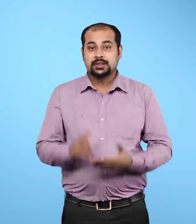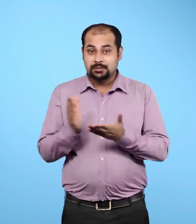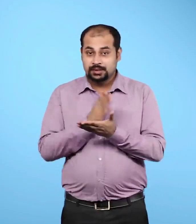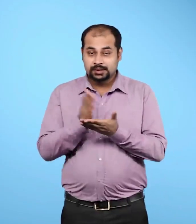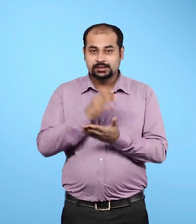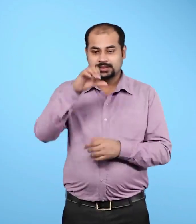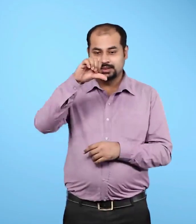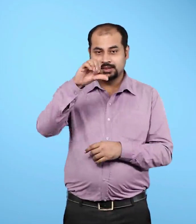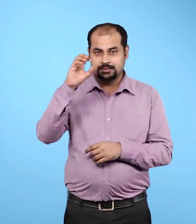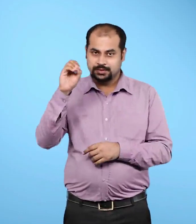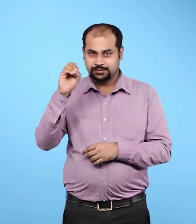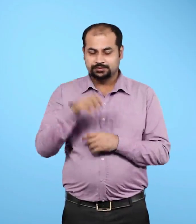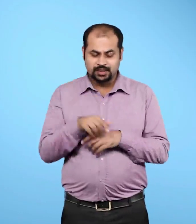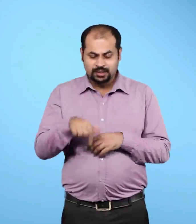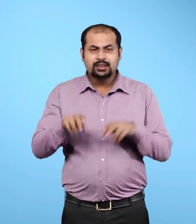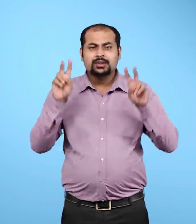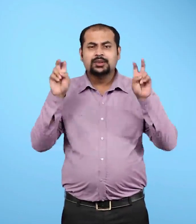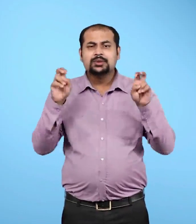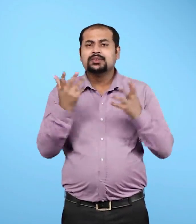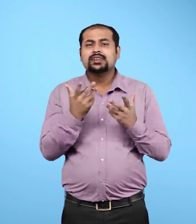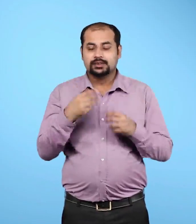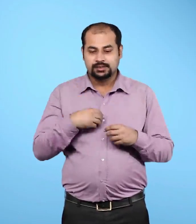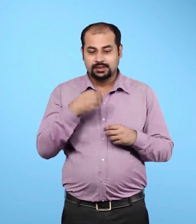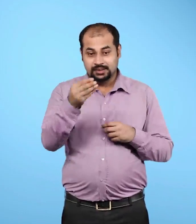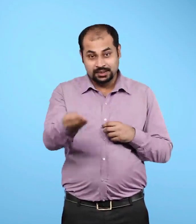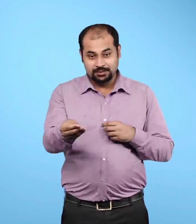Page 90. Give and Take.